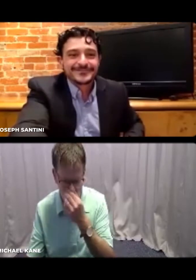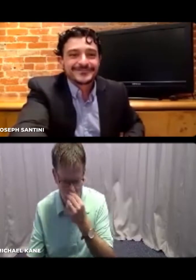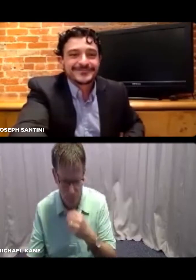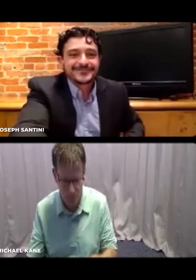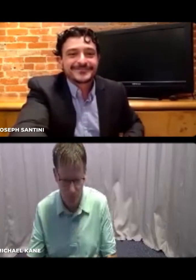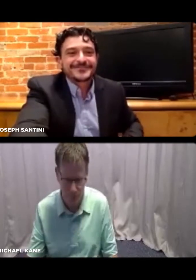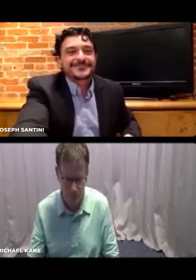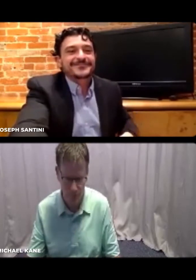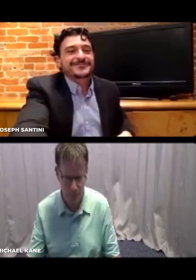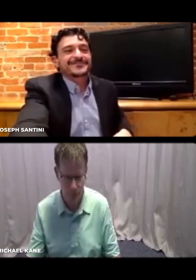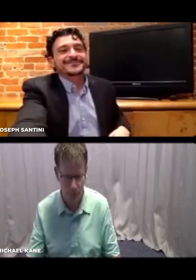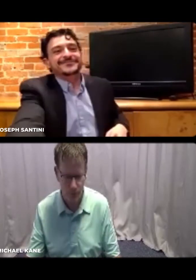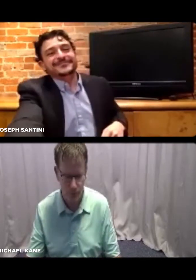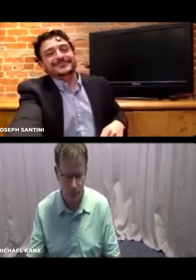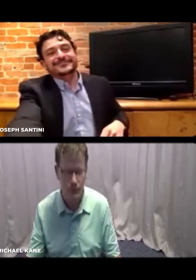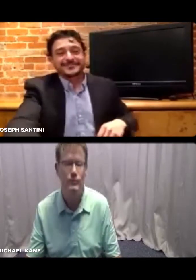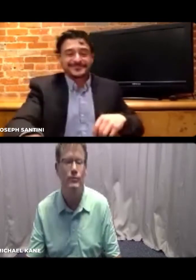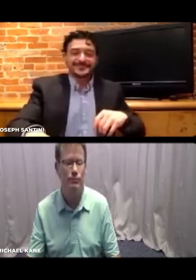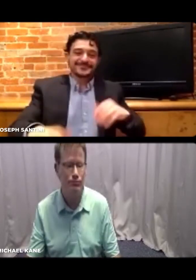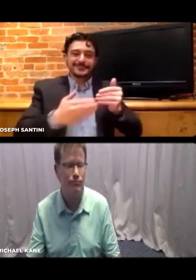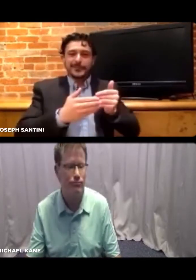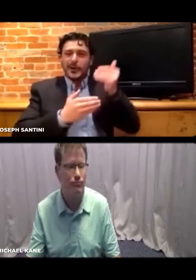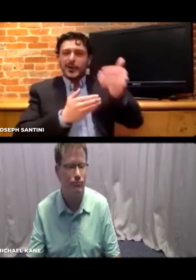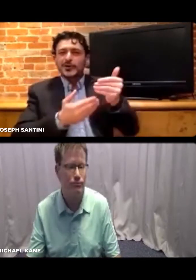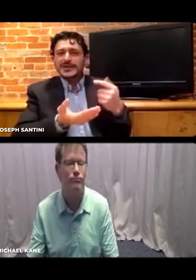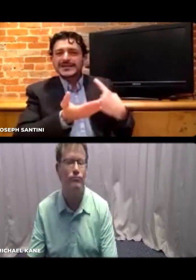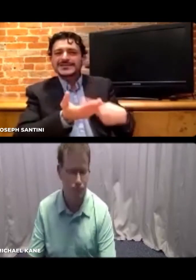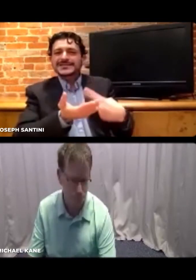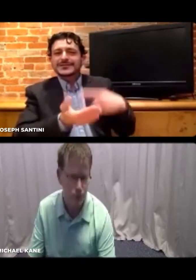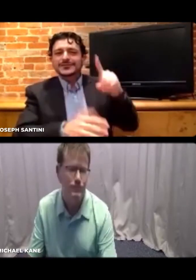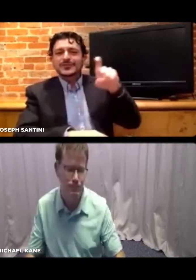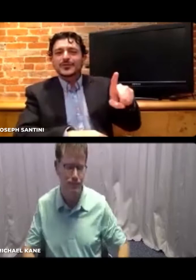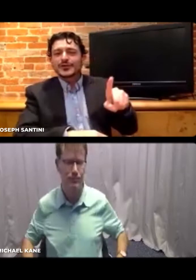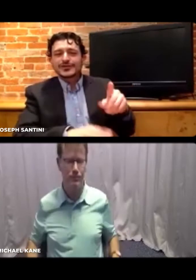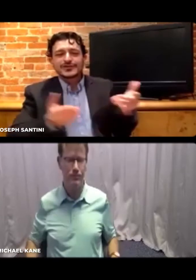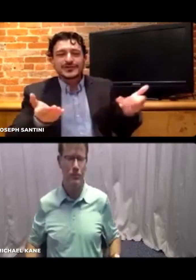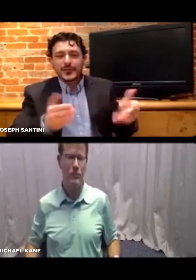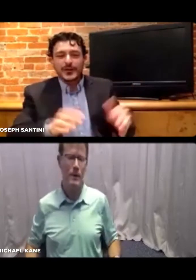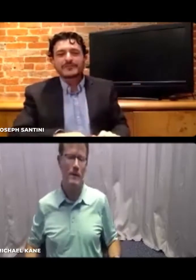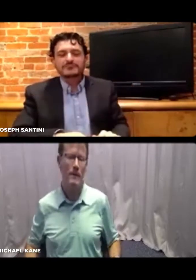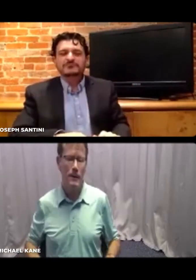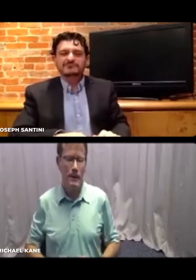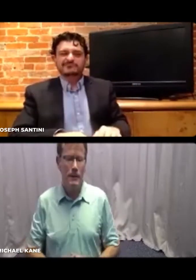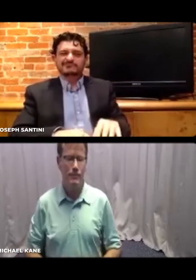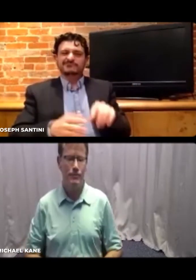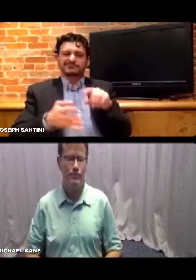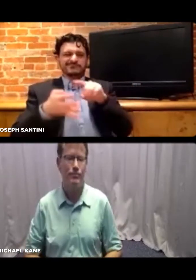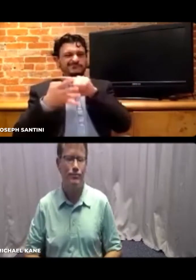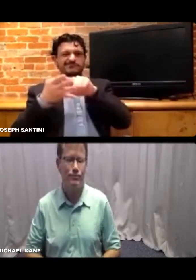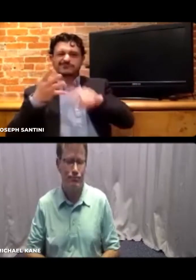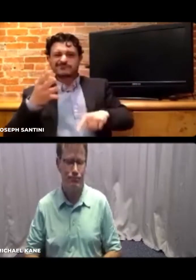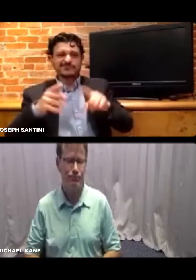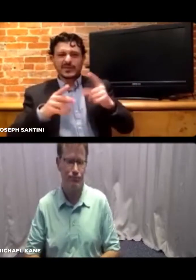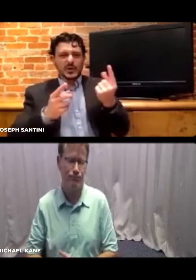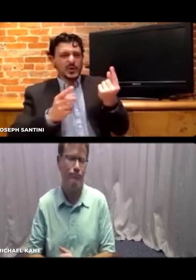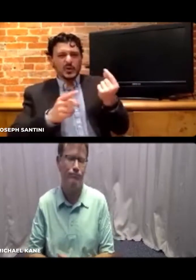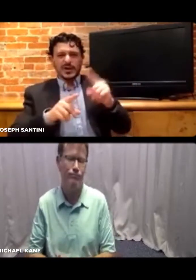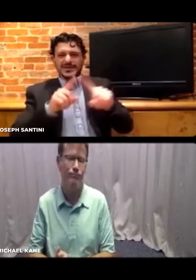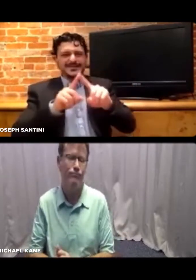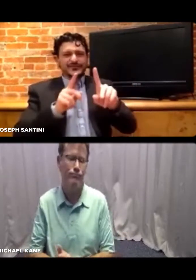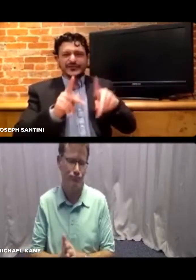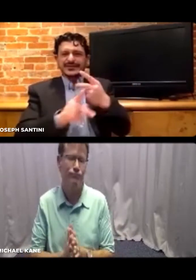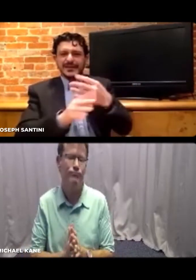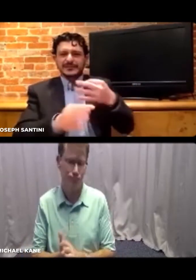that discussion poll question. Now our discussion question number 3 is, what type of